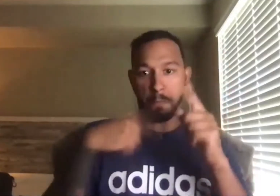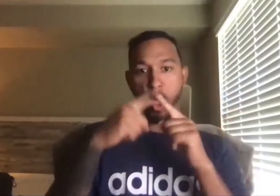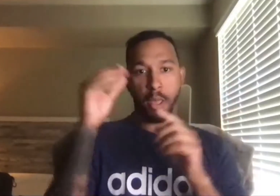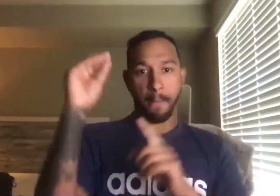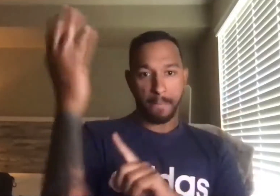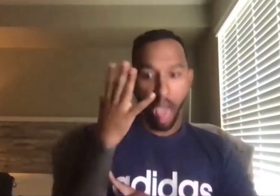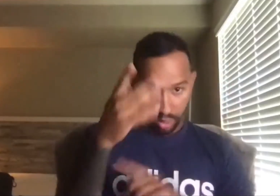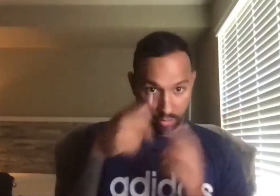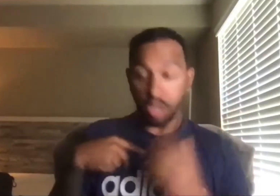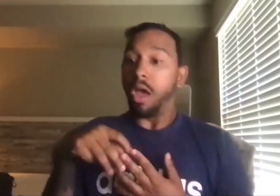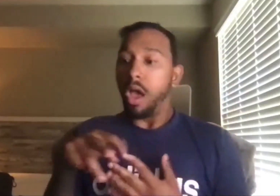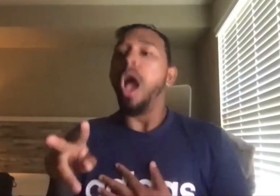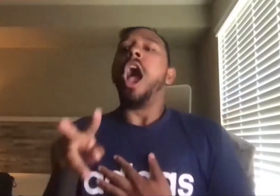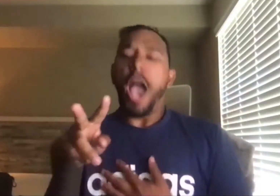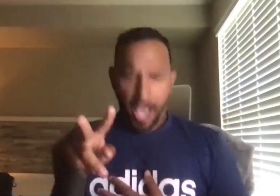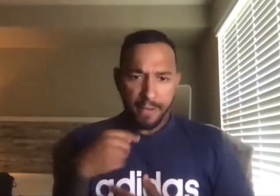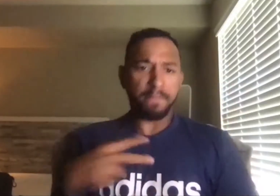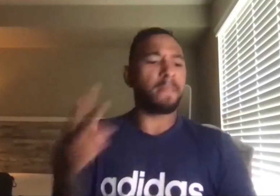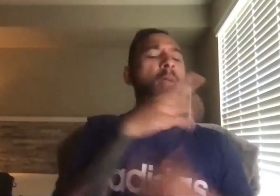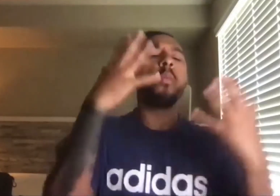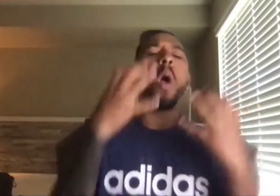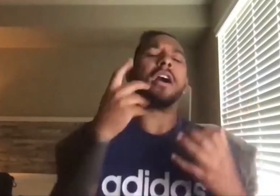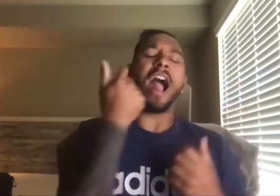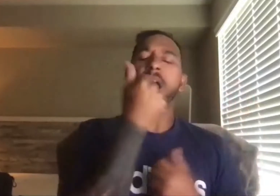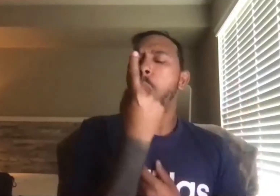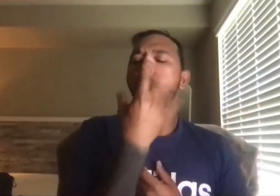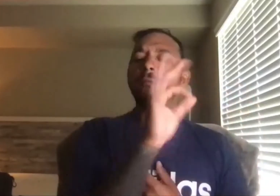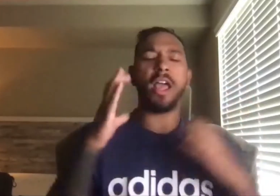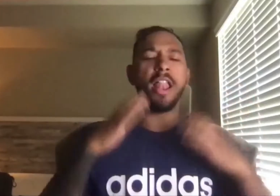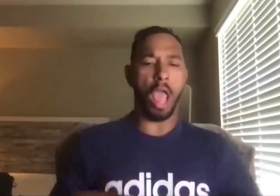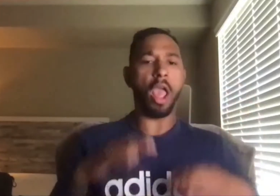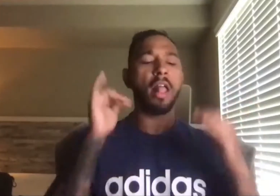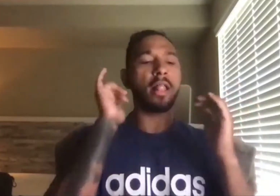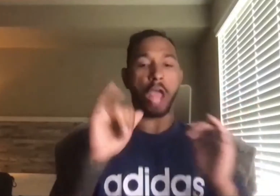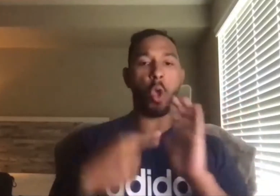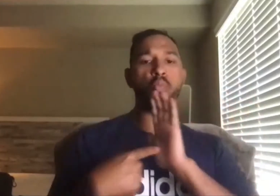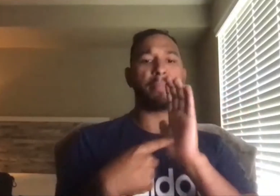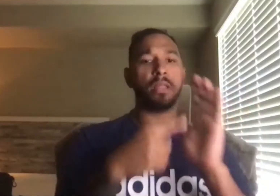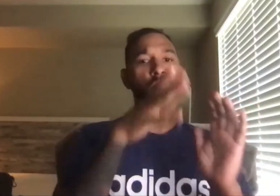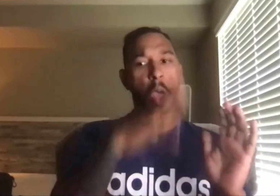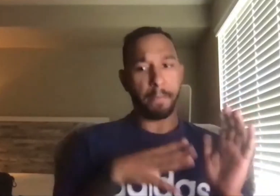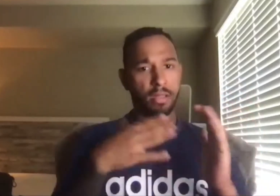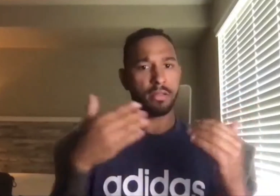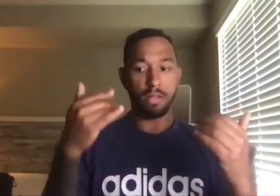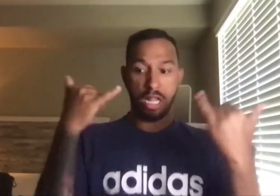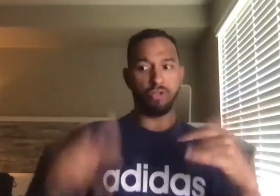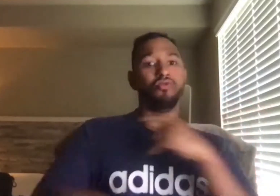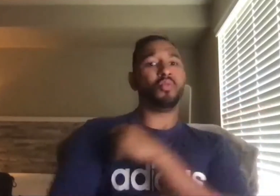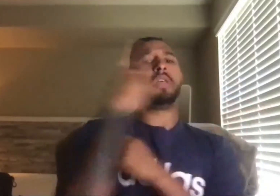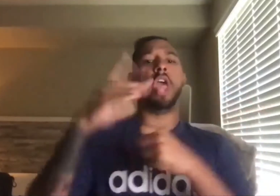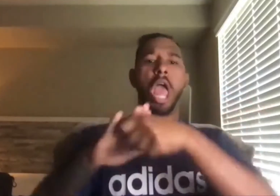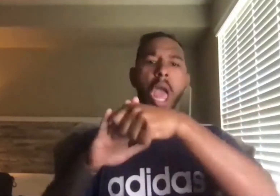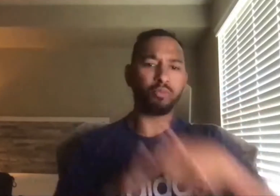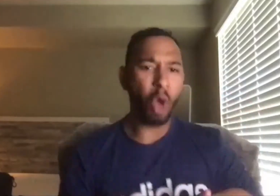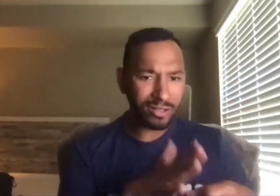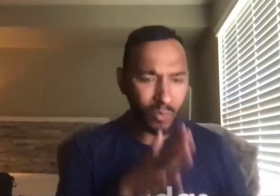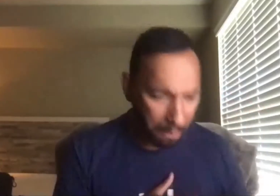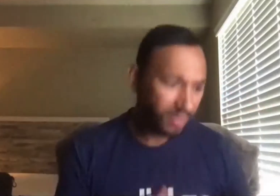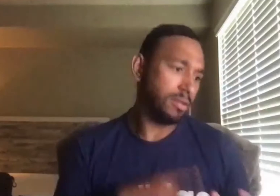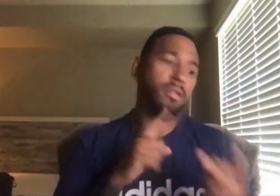a piece that showcased women and the oppression they experience today. This resonated with me on a personal level because I